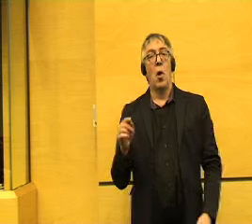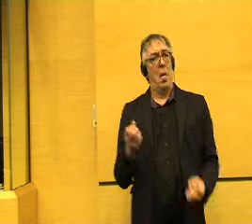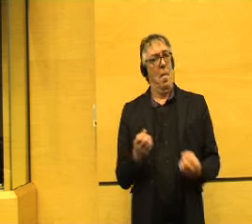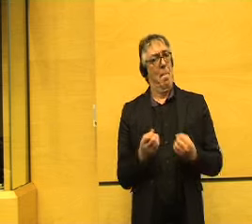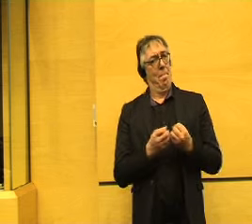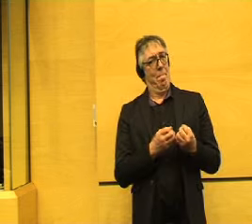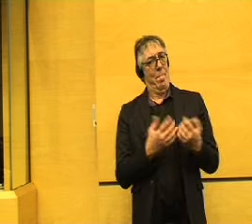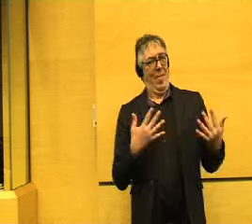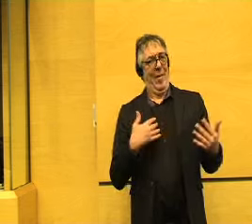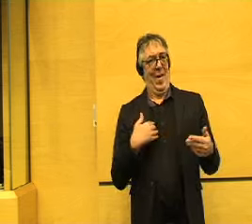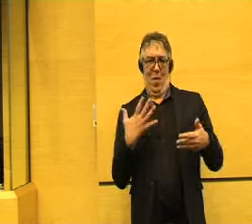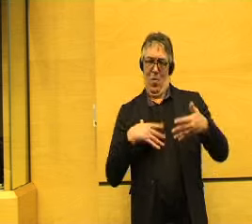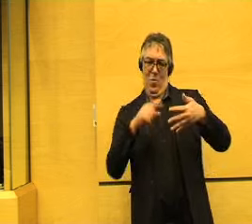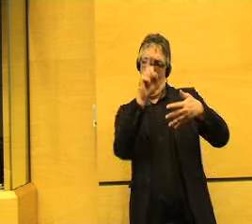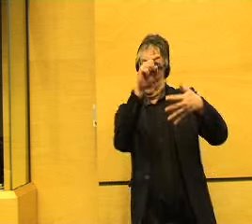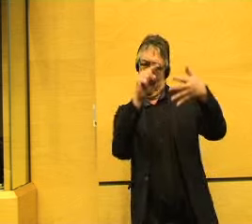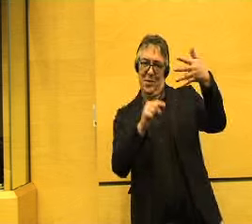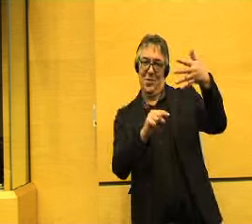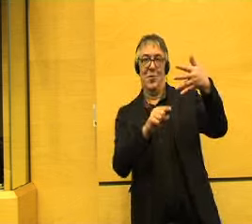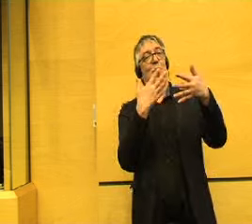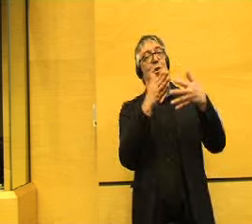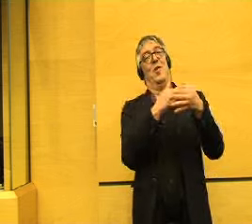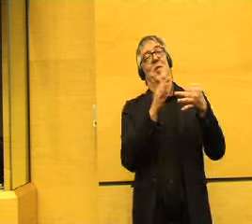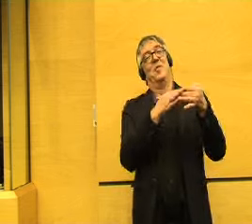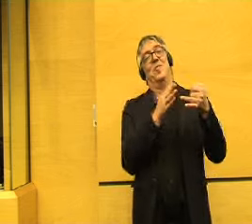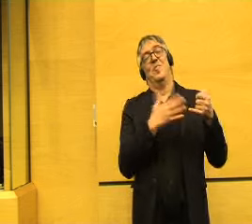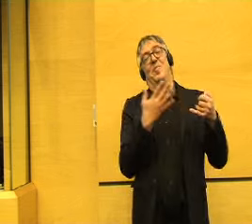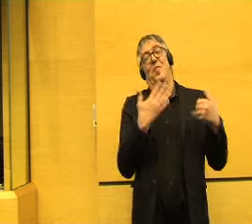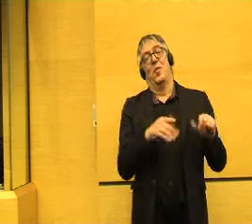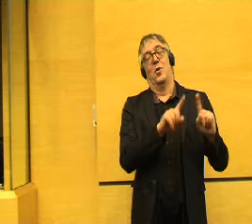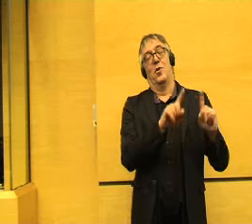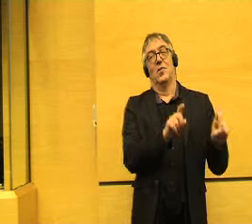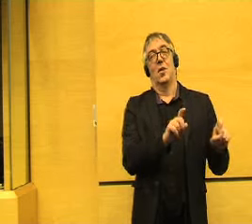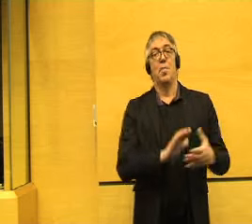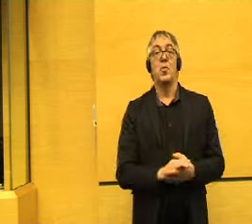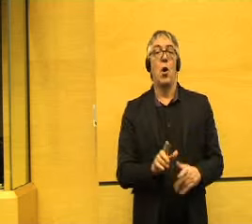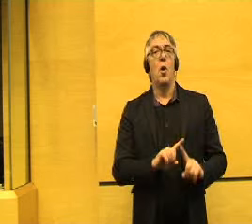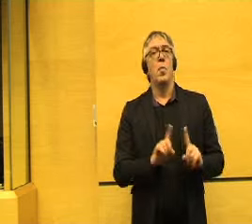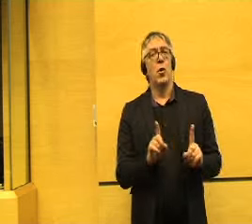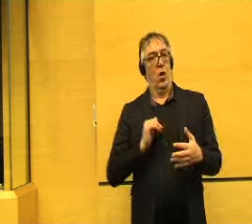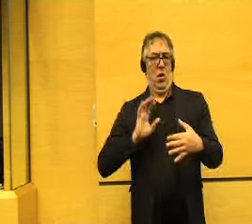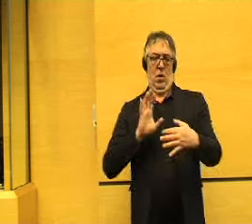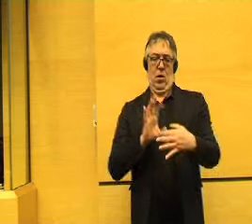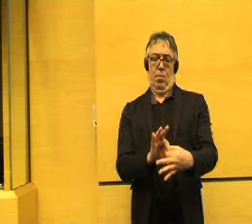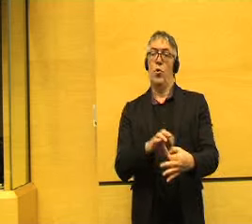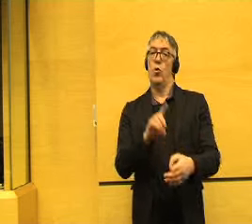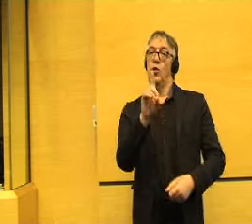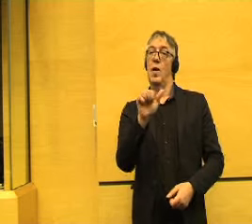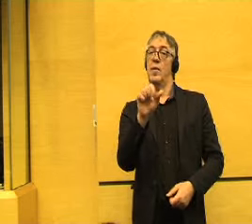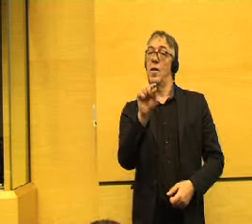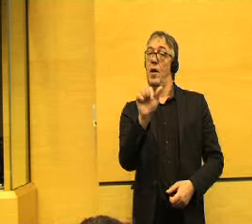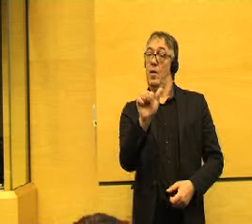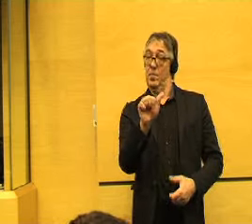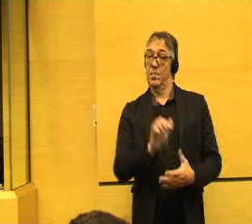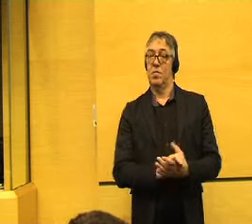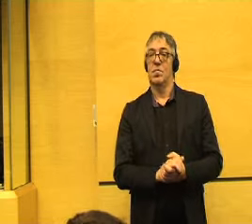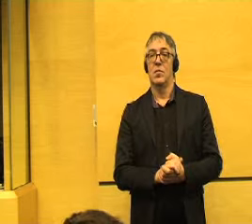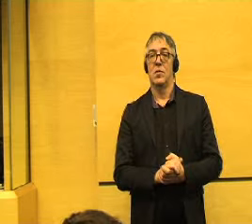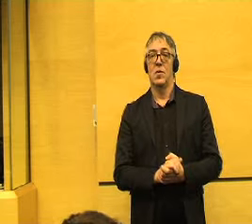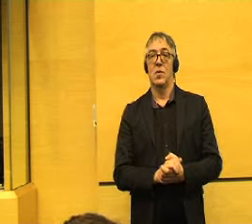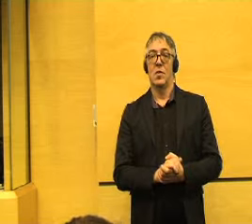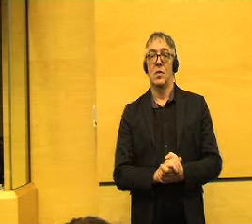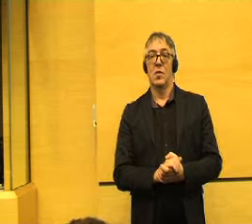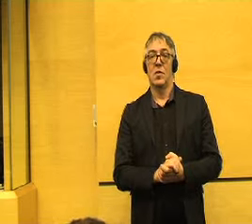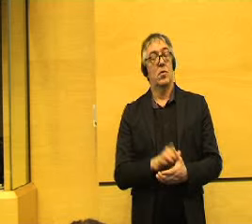of the questions that I want to ask. But following the data, and also I just want to say that